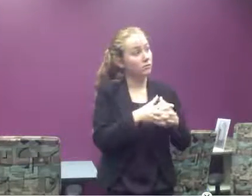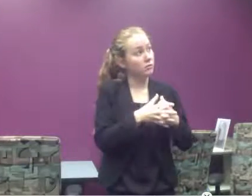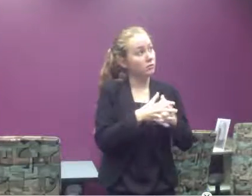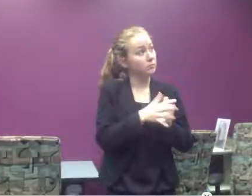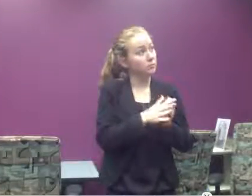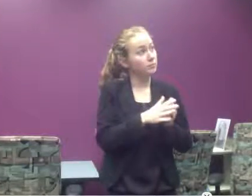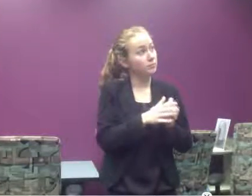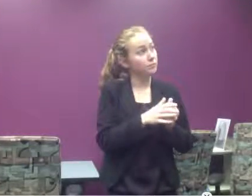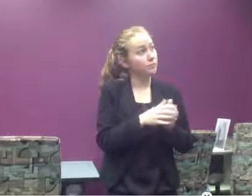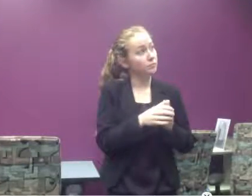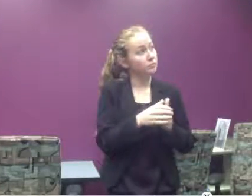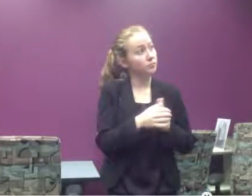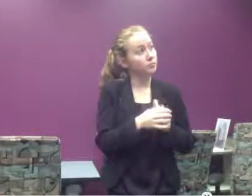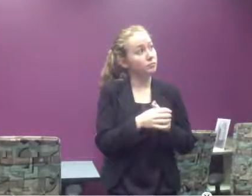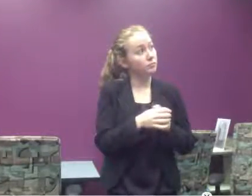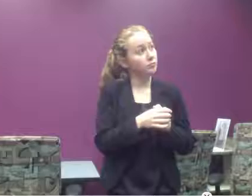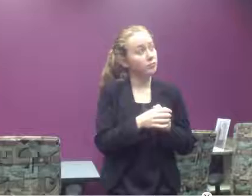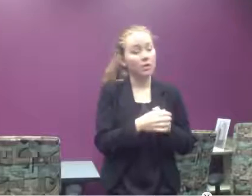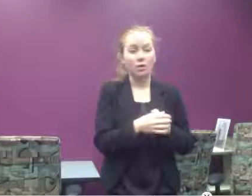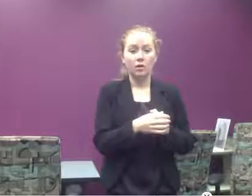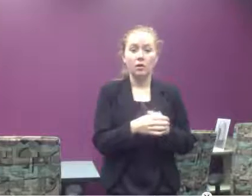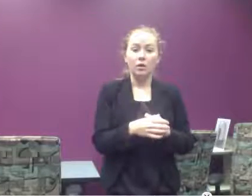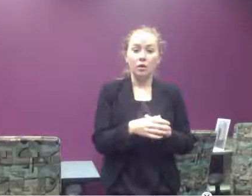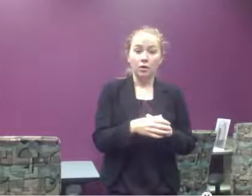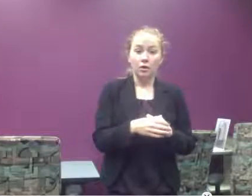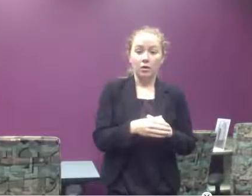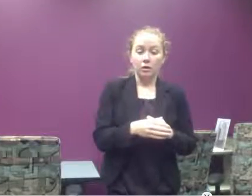You can see from the picture.